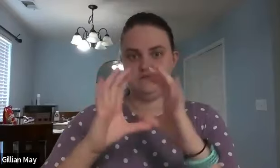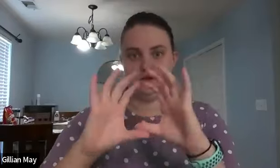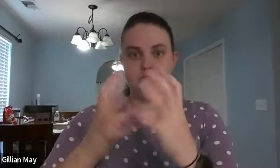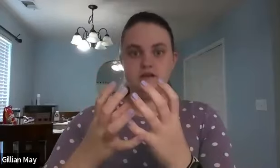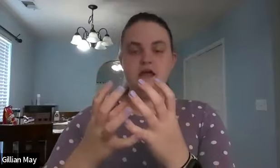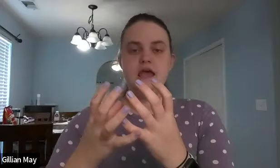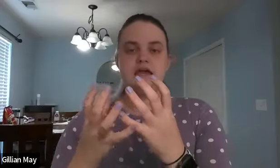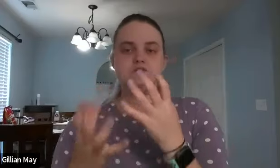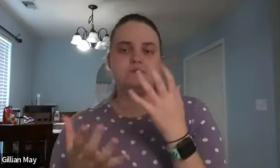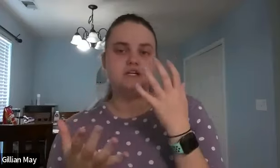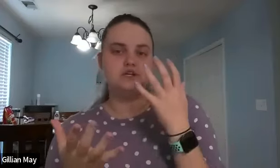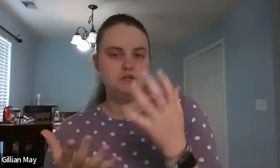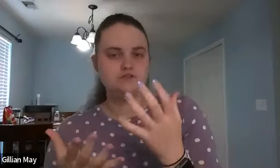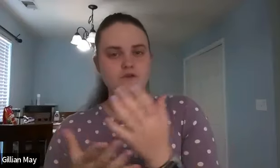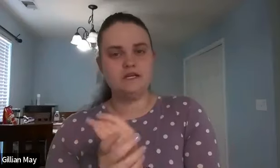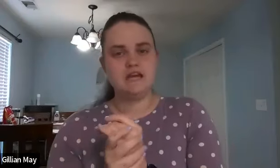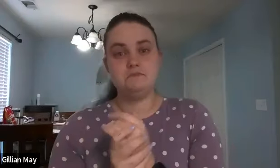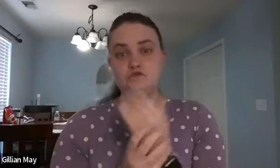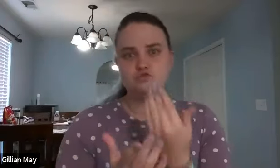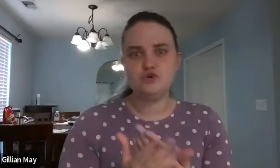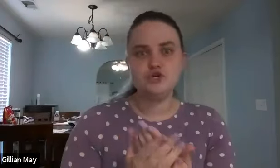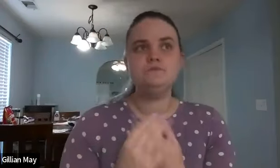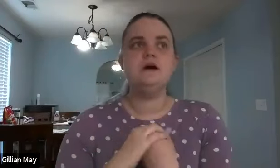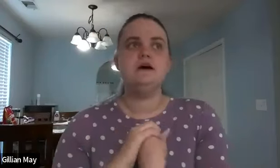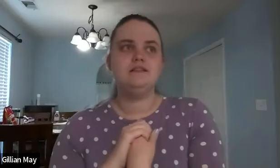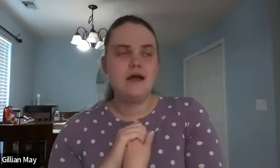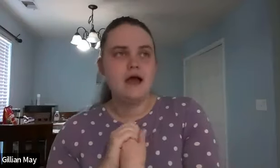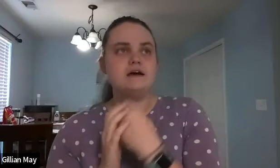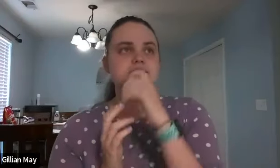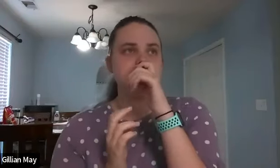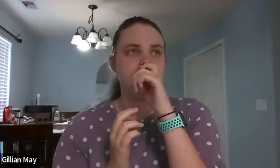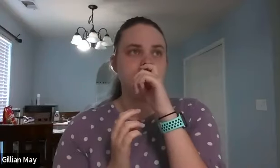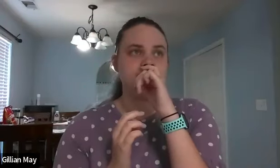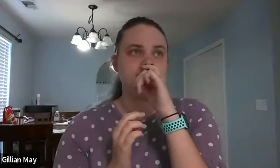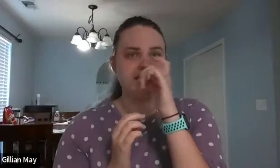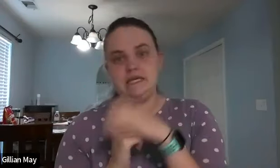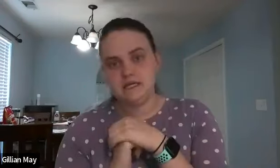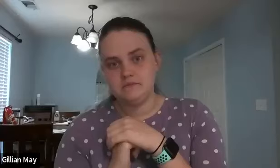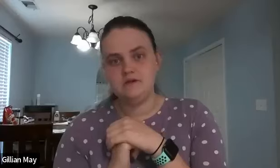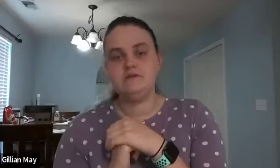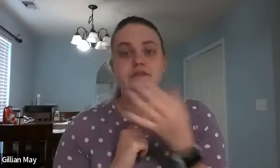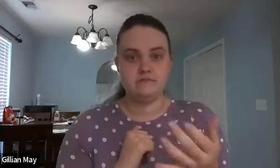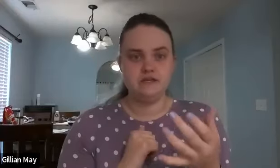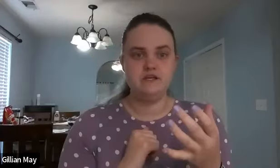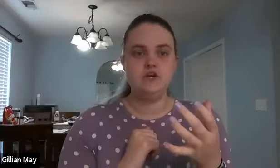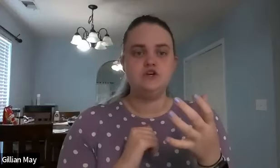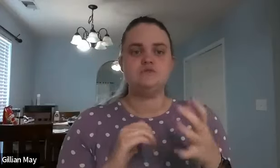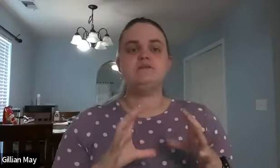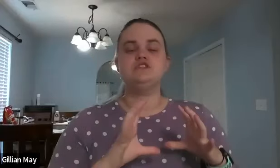of an open, is when you would use for any type of group, class, team, family. So whenever it's a